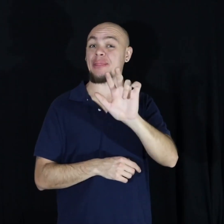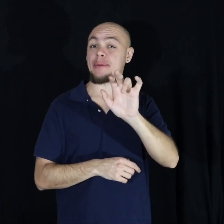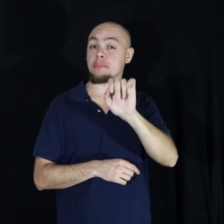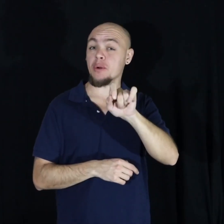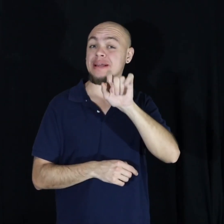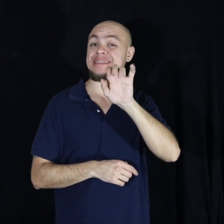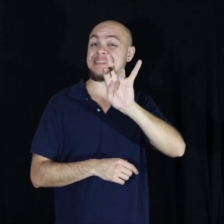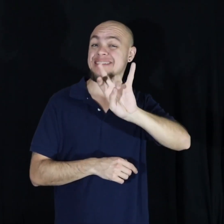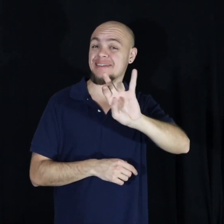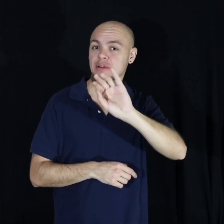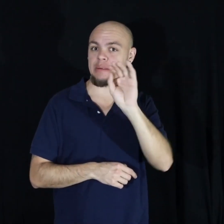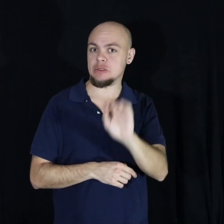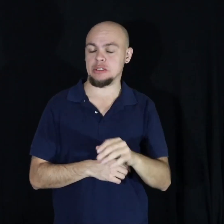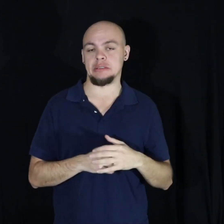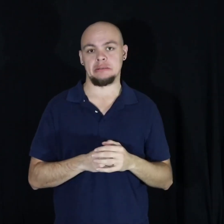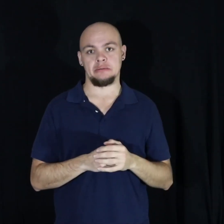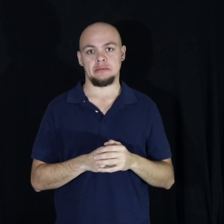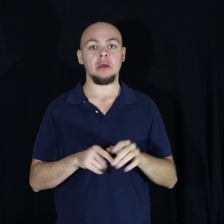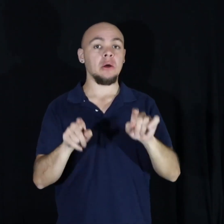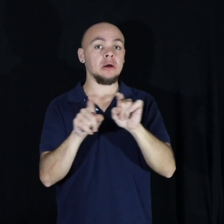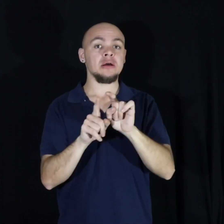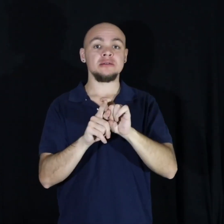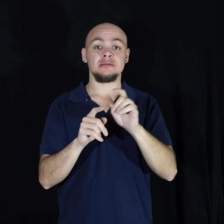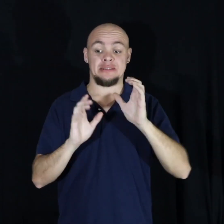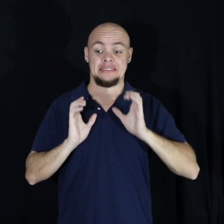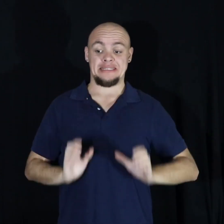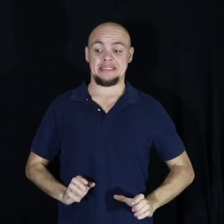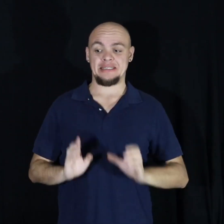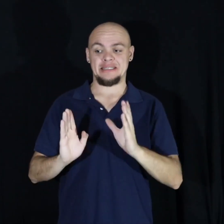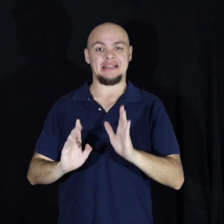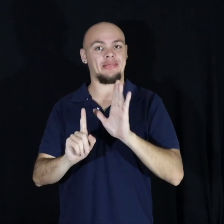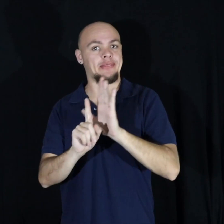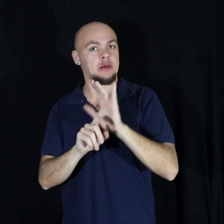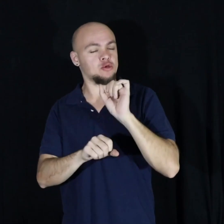in addition to many citizens losing their jobs.